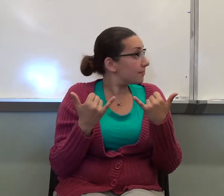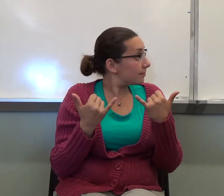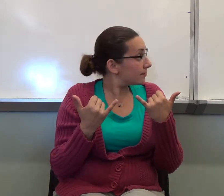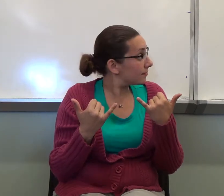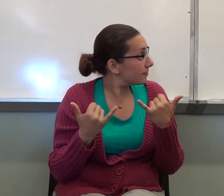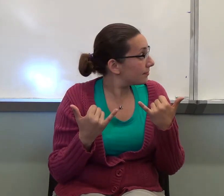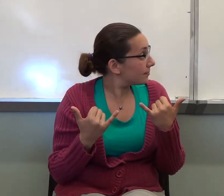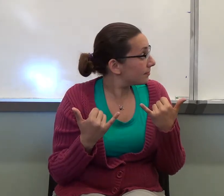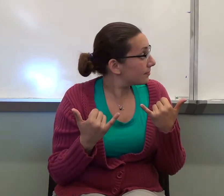right?